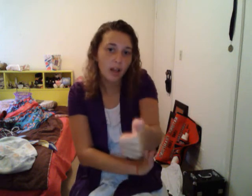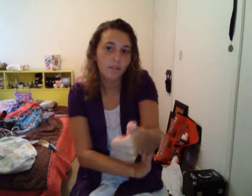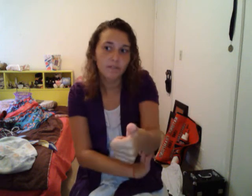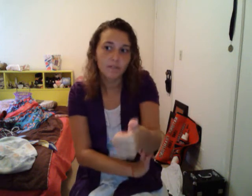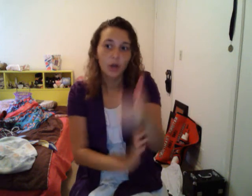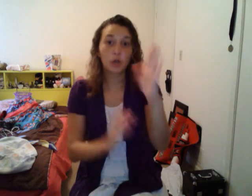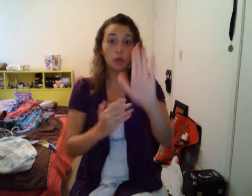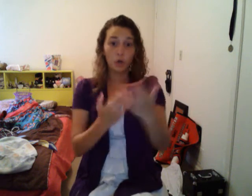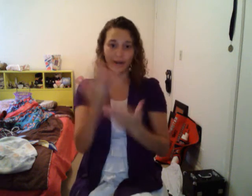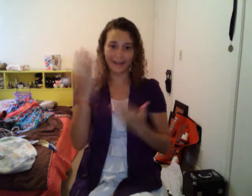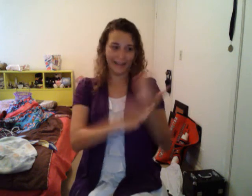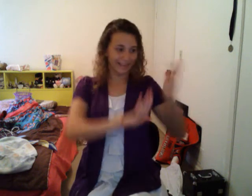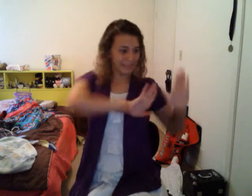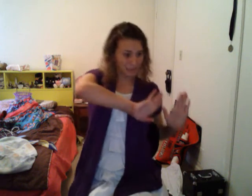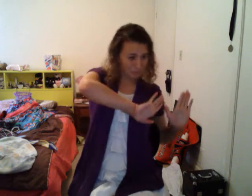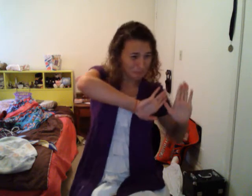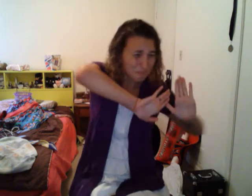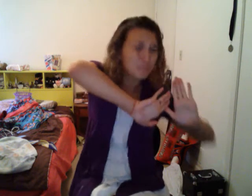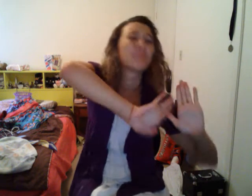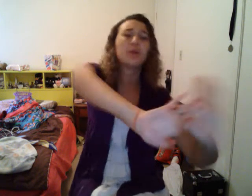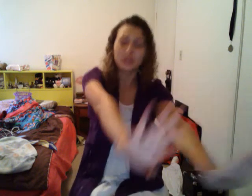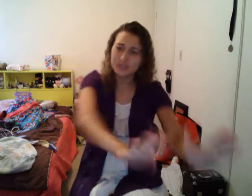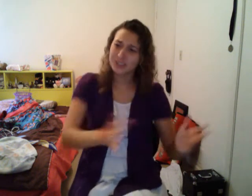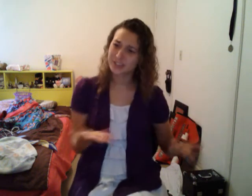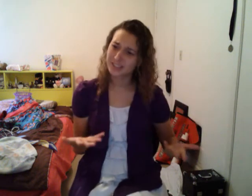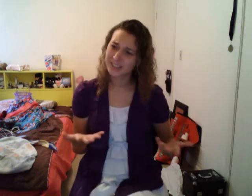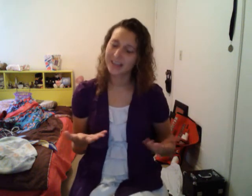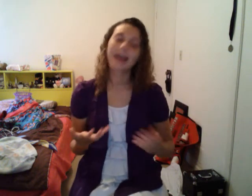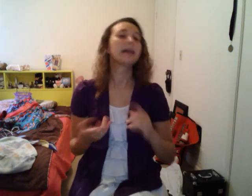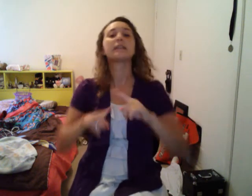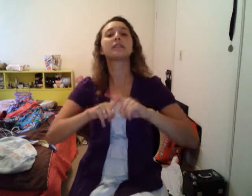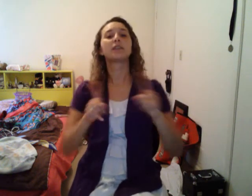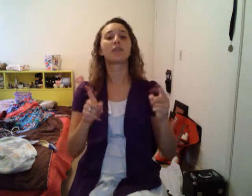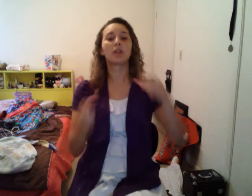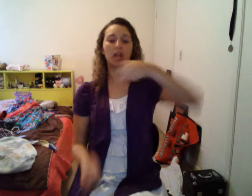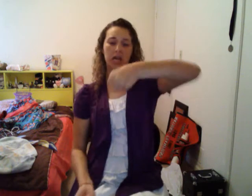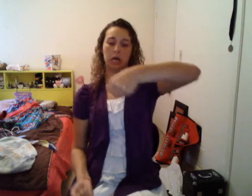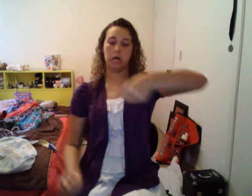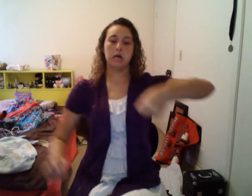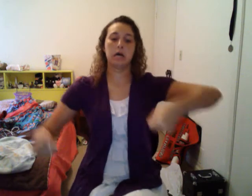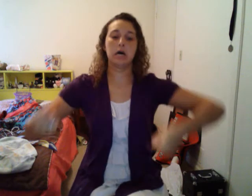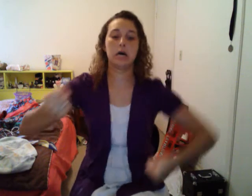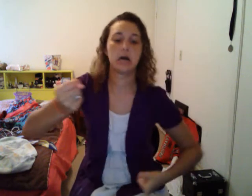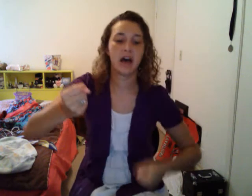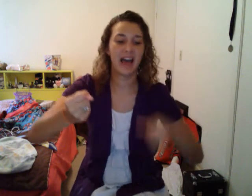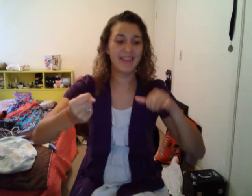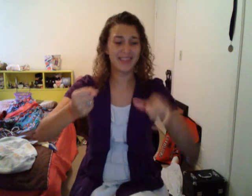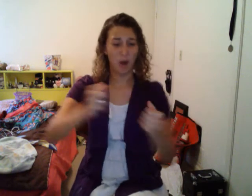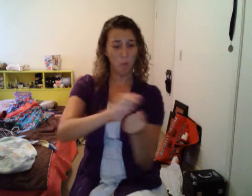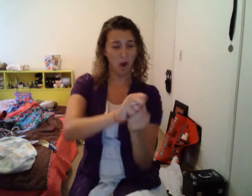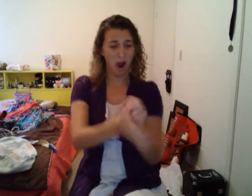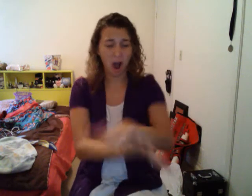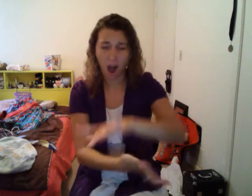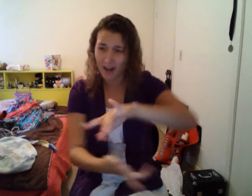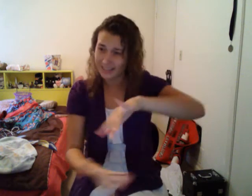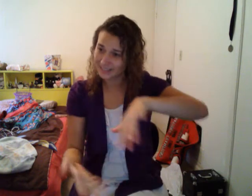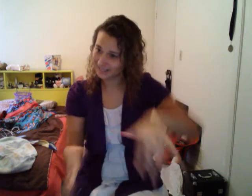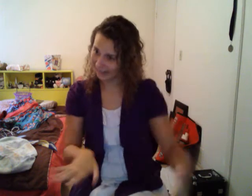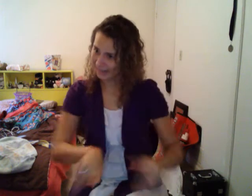hands. You're pushing him. And that's different than steering something that is going to cause death into another. You know, it